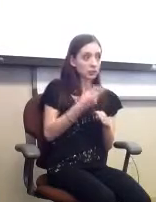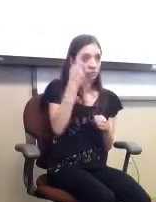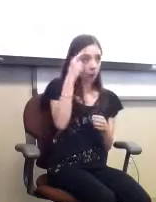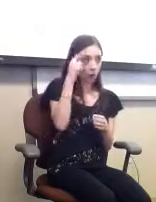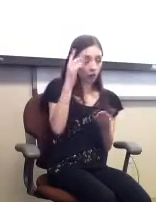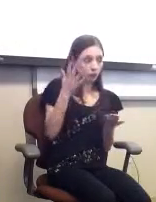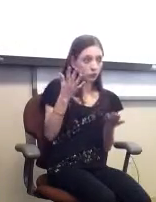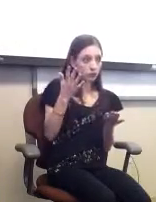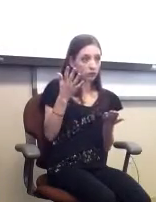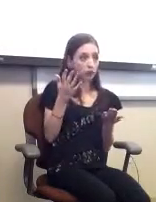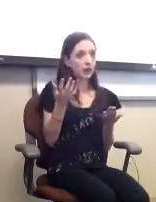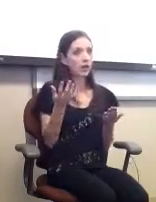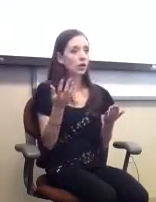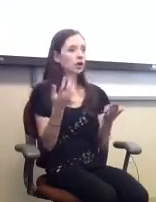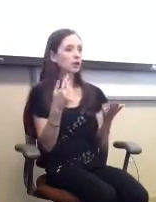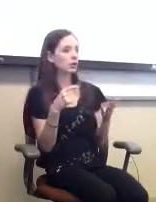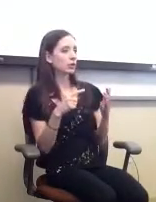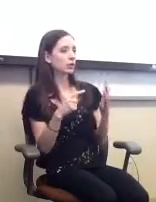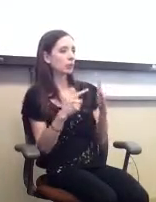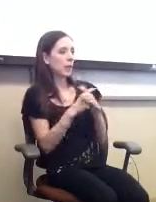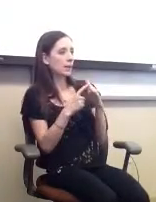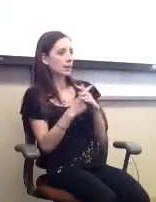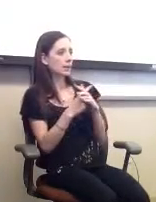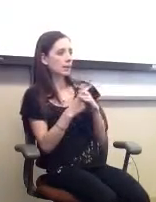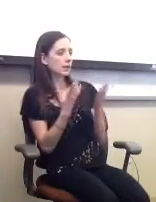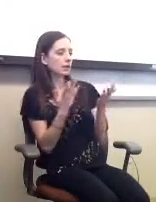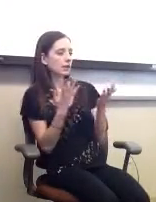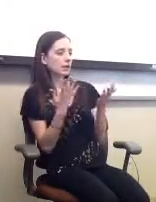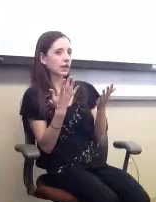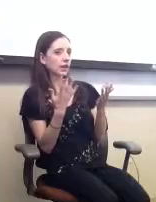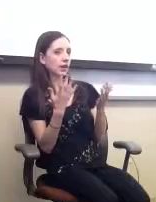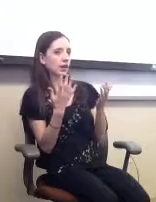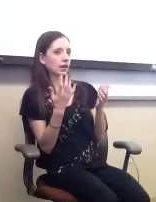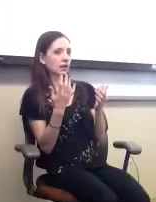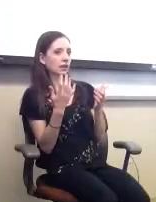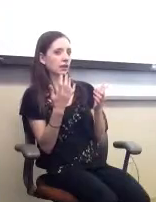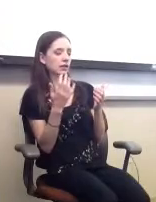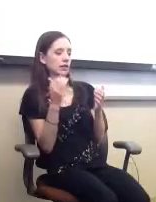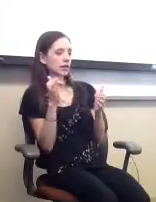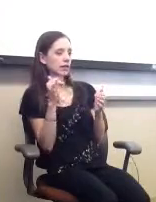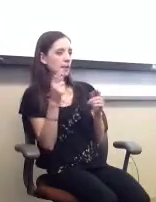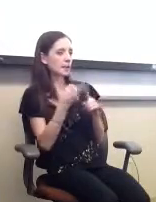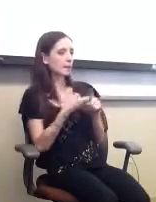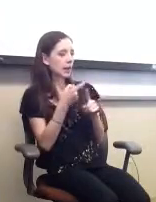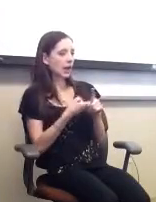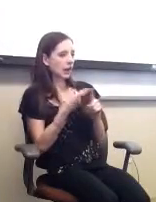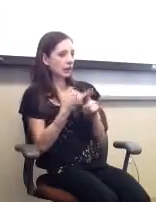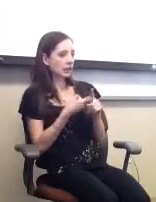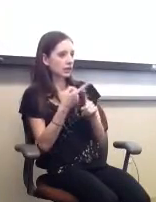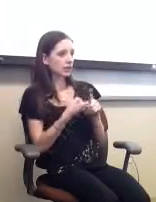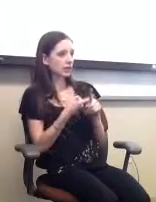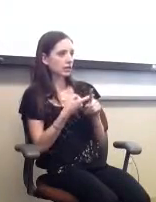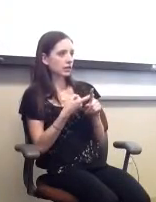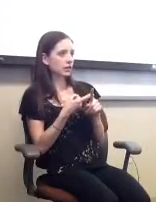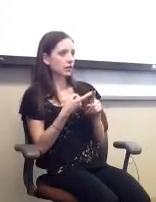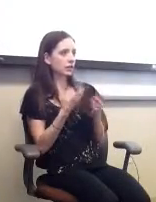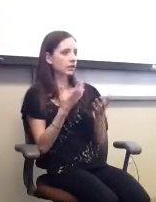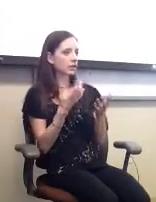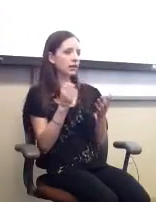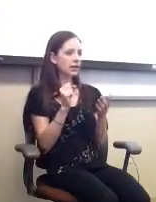month. Right. Liquid assets divided by 12. Yeah. Okay. Yeah, so it would be that, you know, this